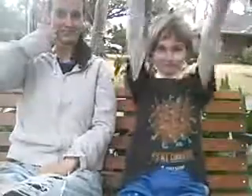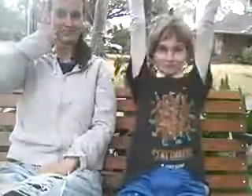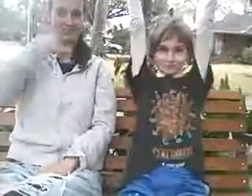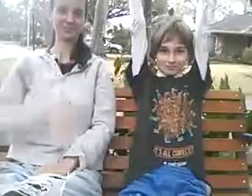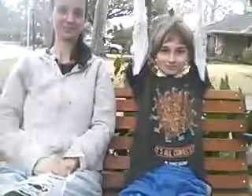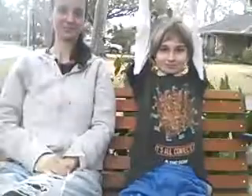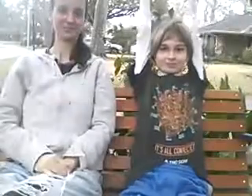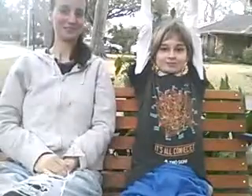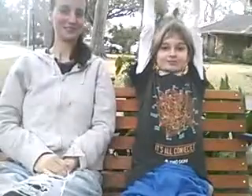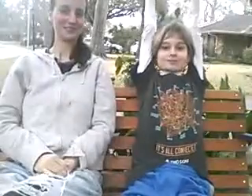telephone.